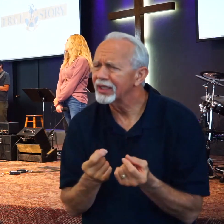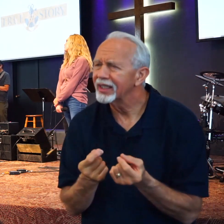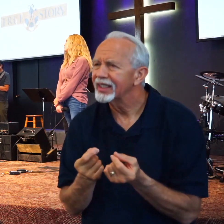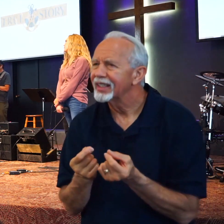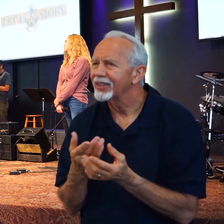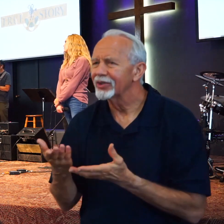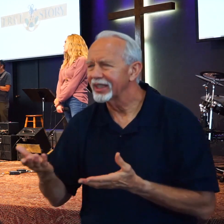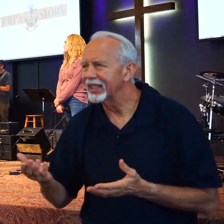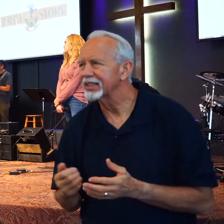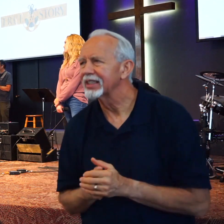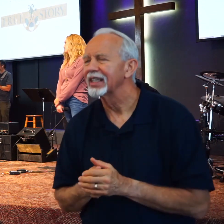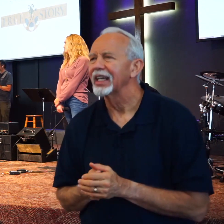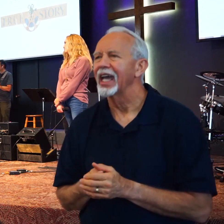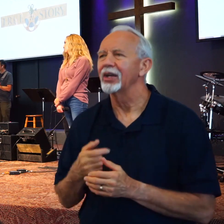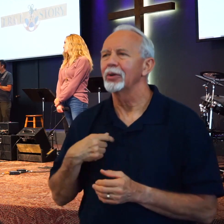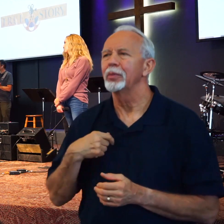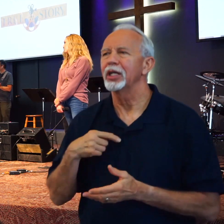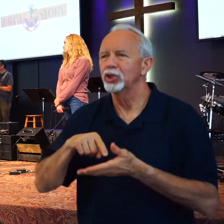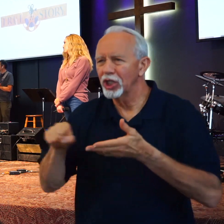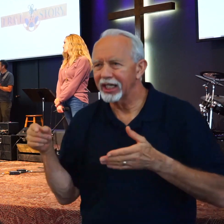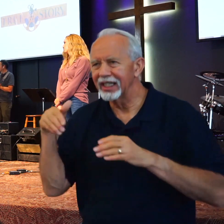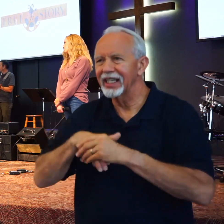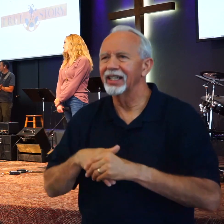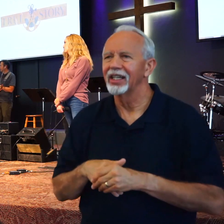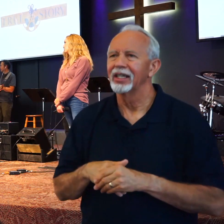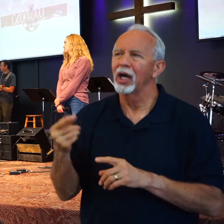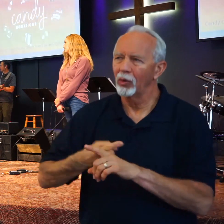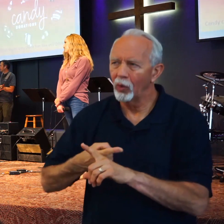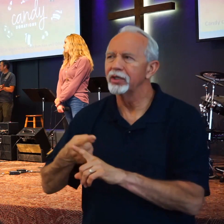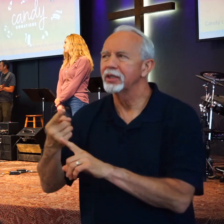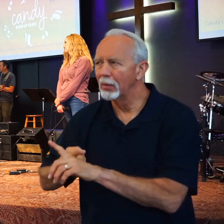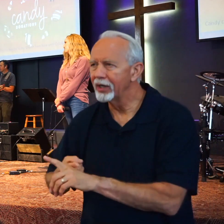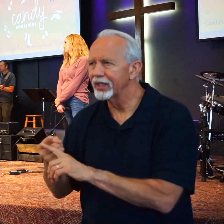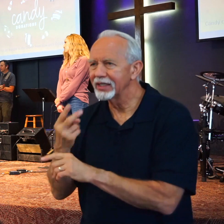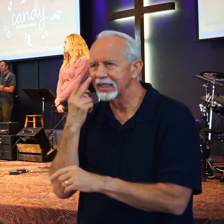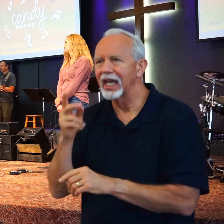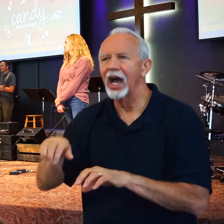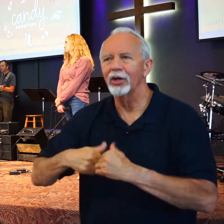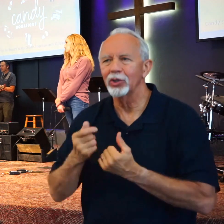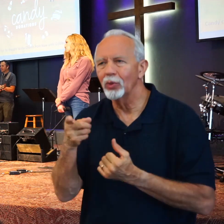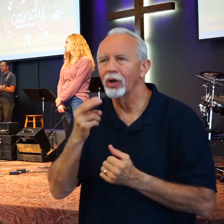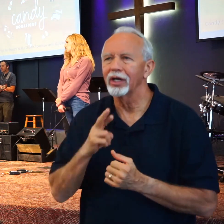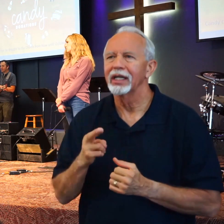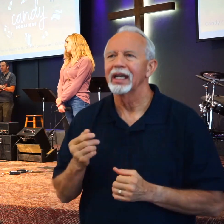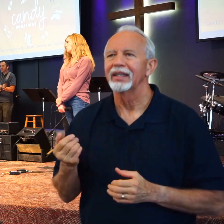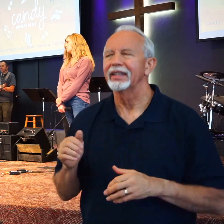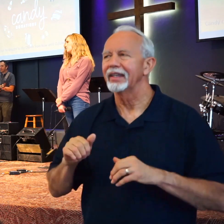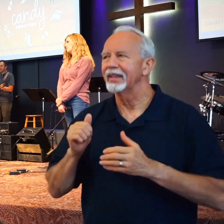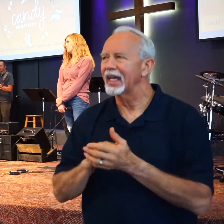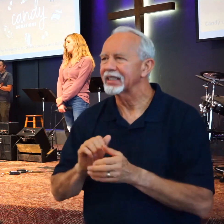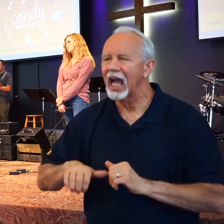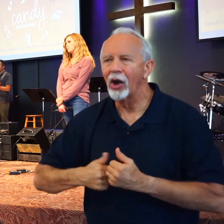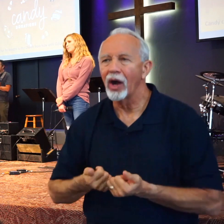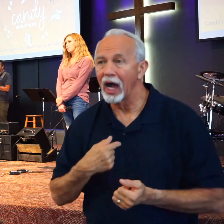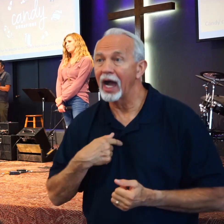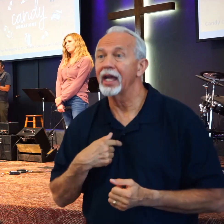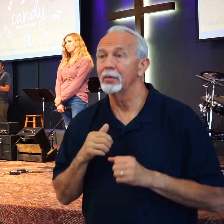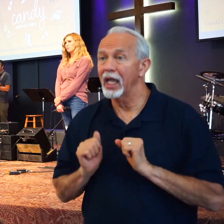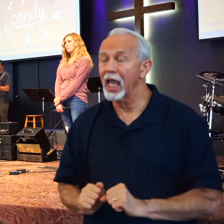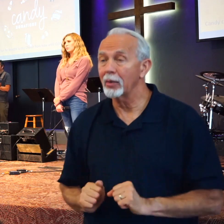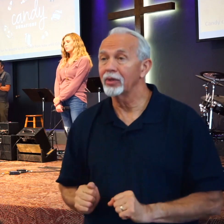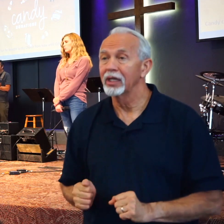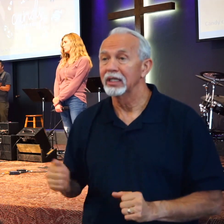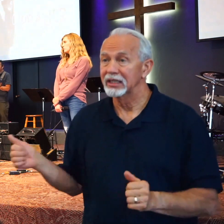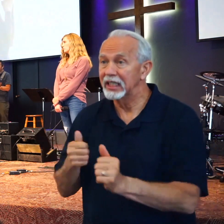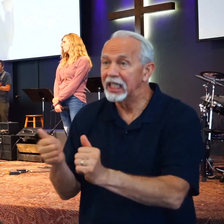things, and they'll be checking in once a month just to see how you are. And that's how I am, as one person, able to keep up with